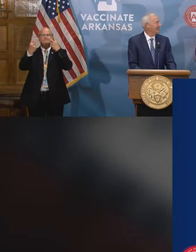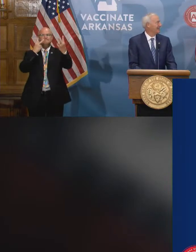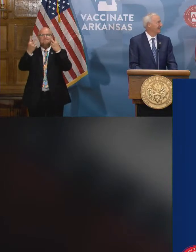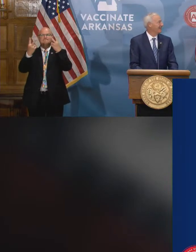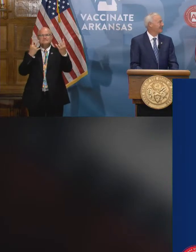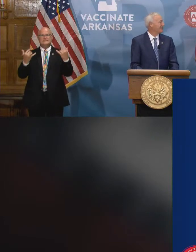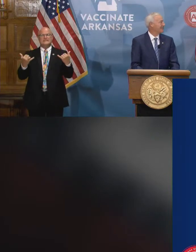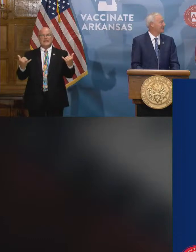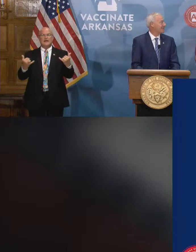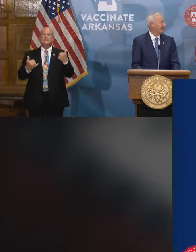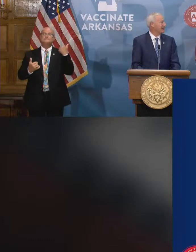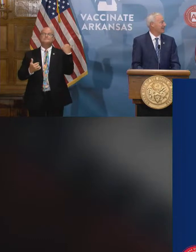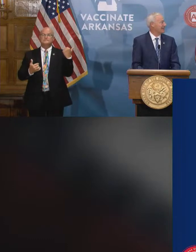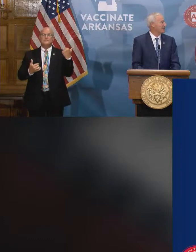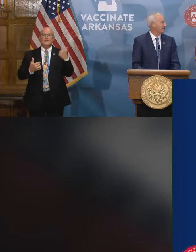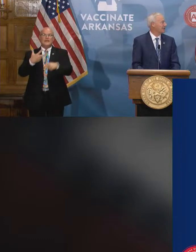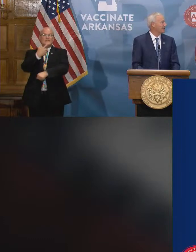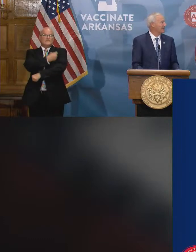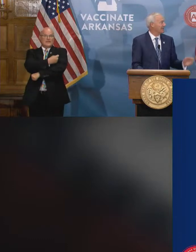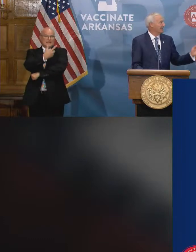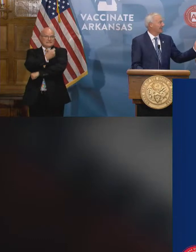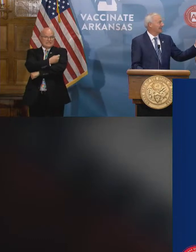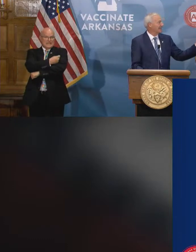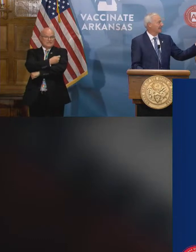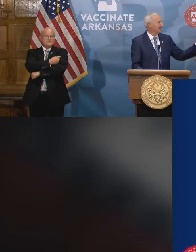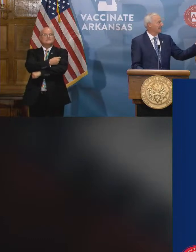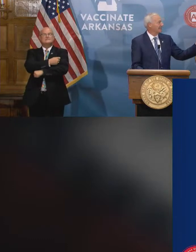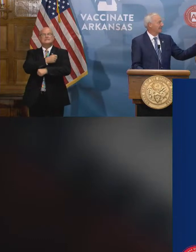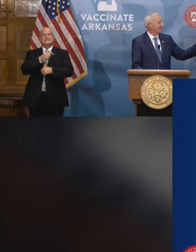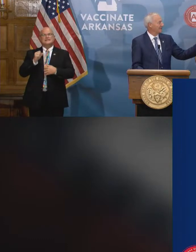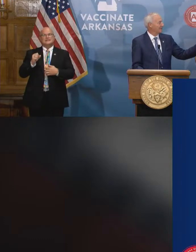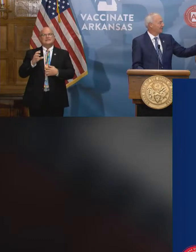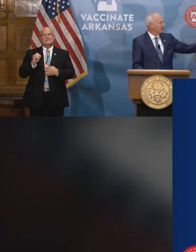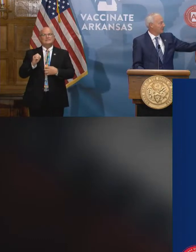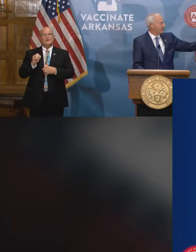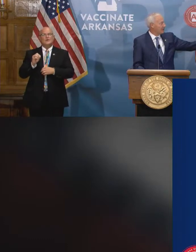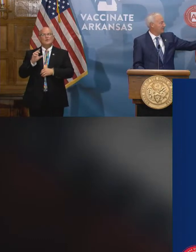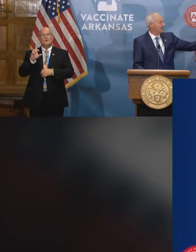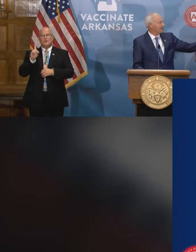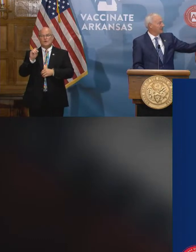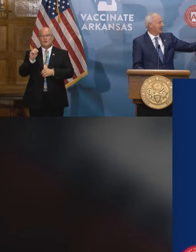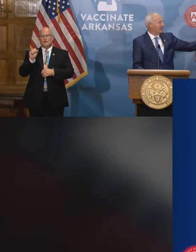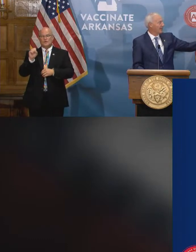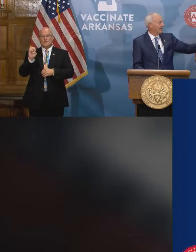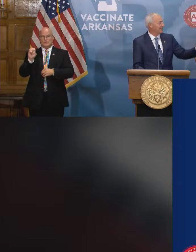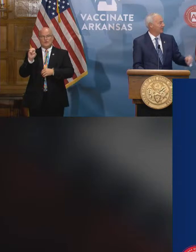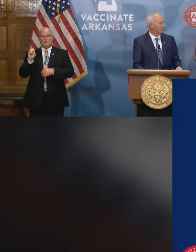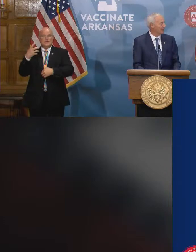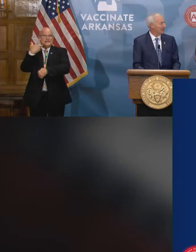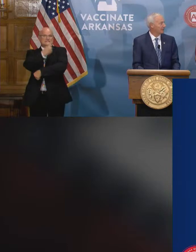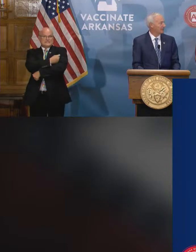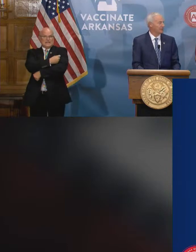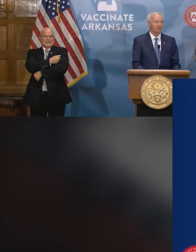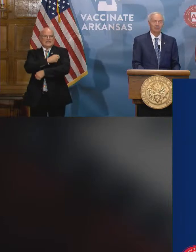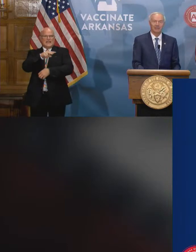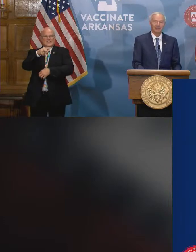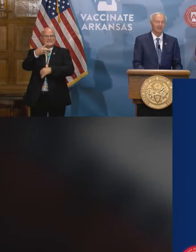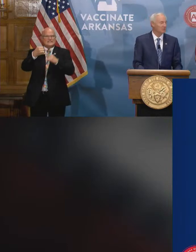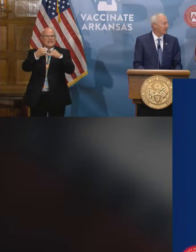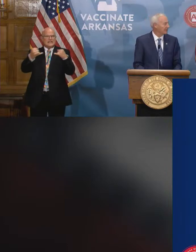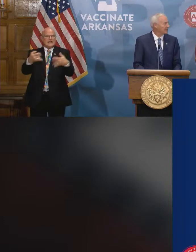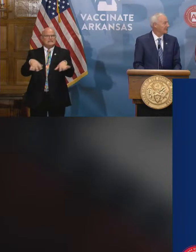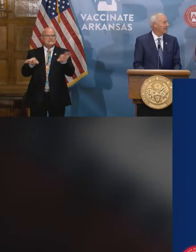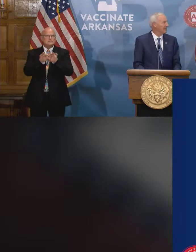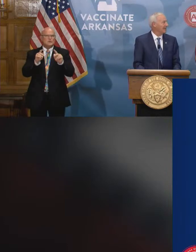see. This is the vaccinations, and the doses given. The second line is what I go